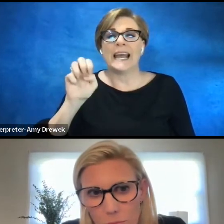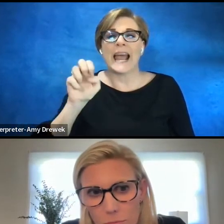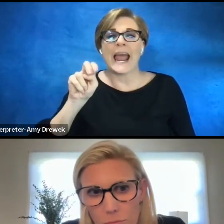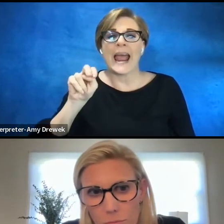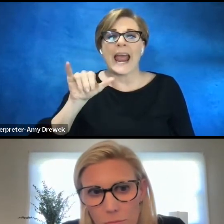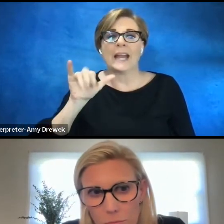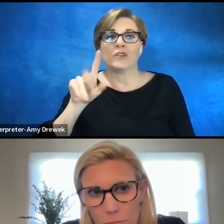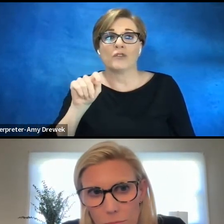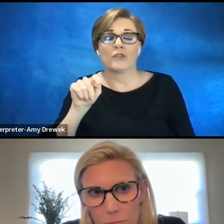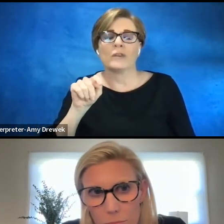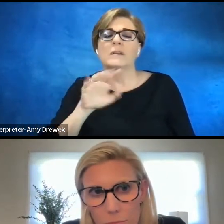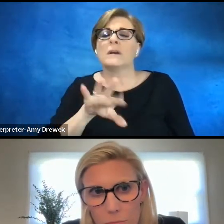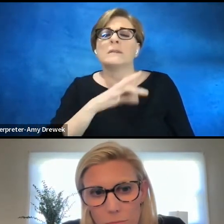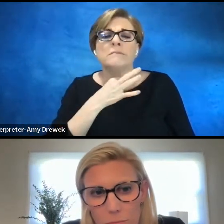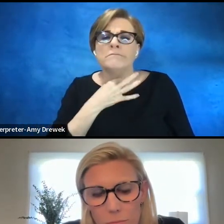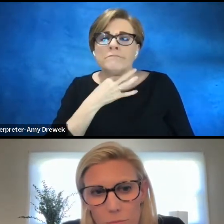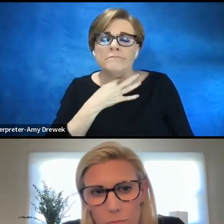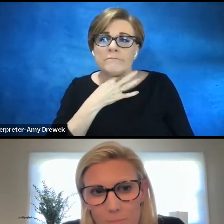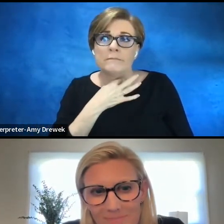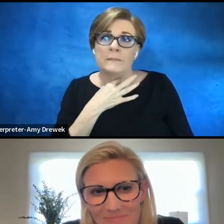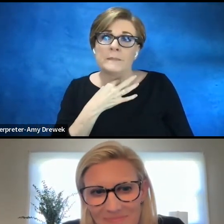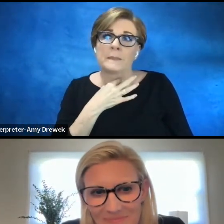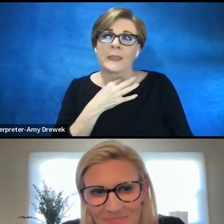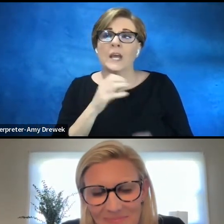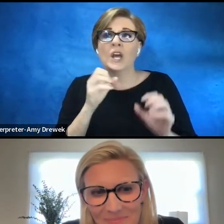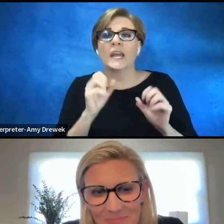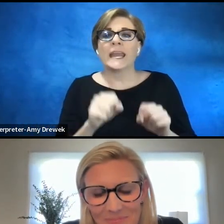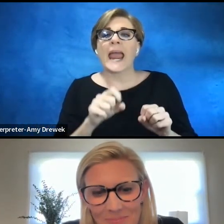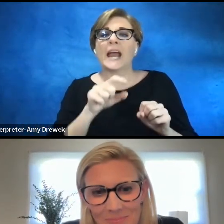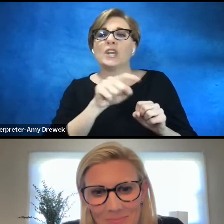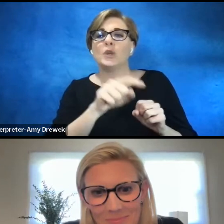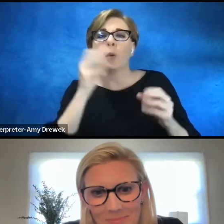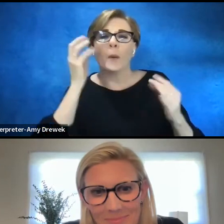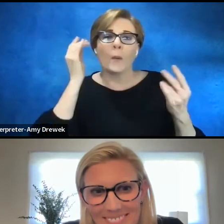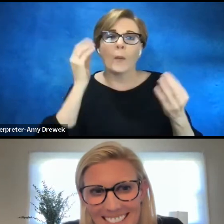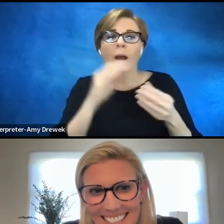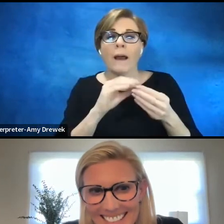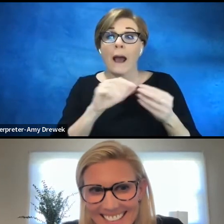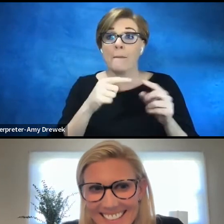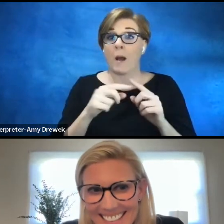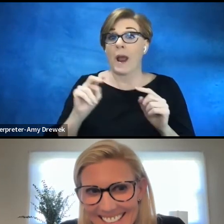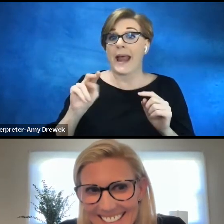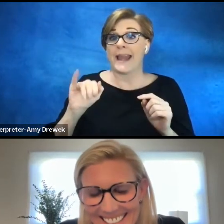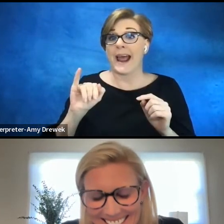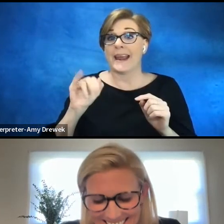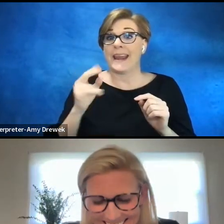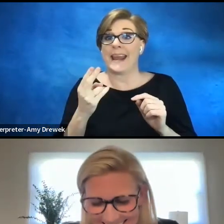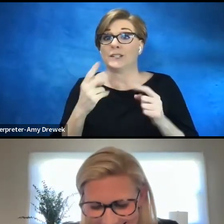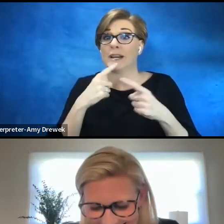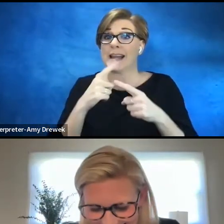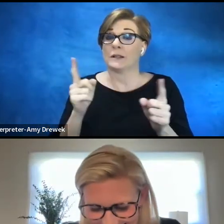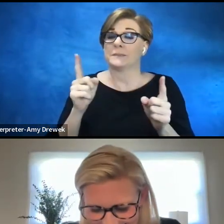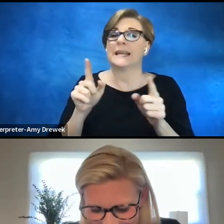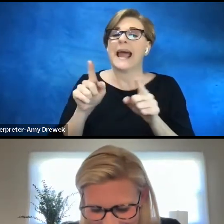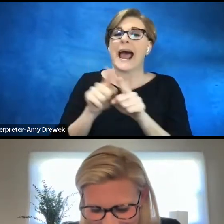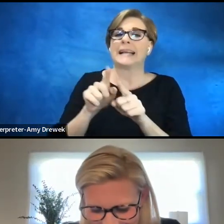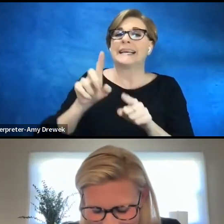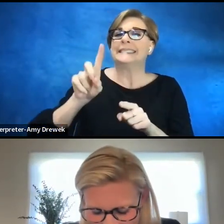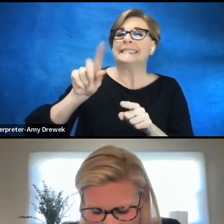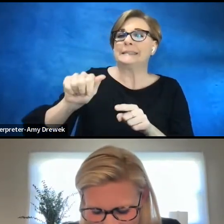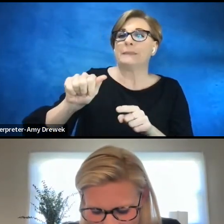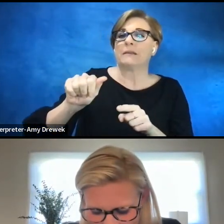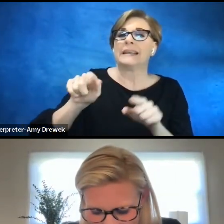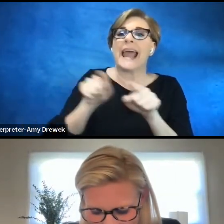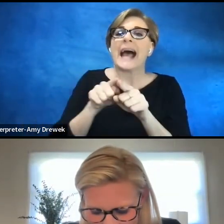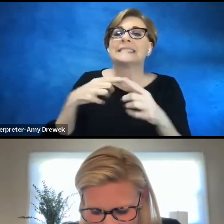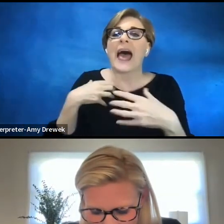any thoughts or if you could pontificate on the NIH announcement about disability as a health disparity and